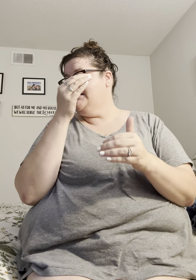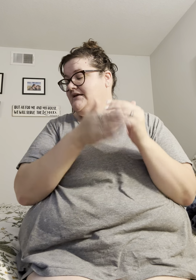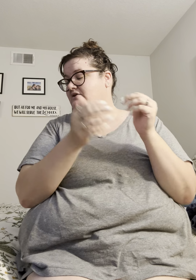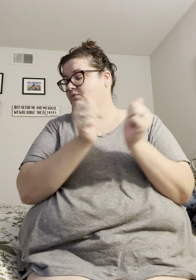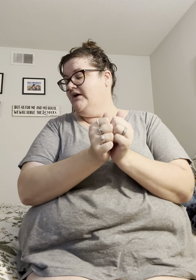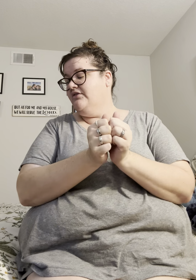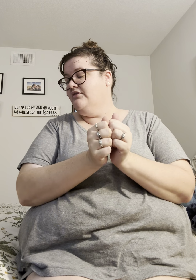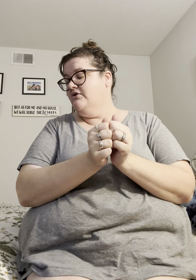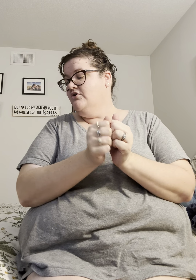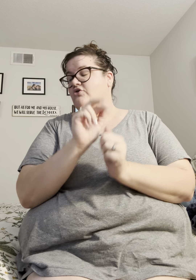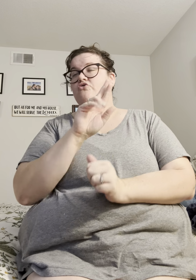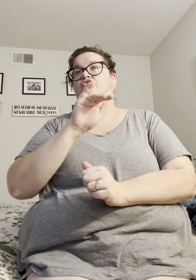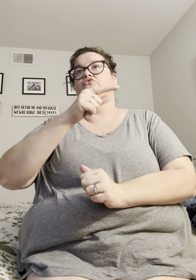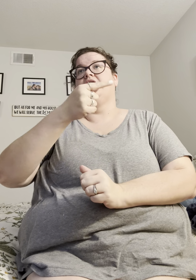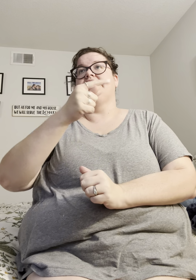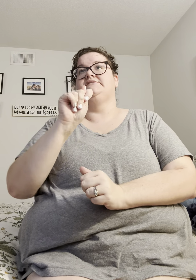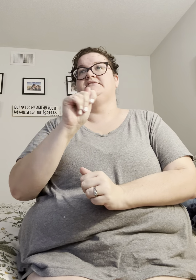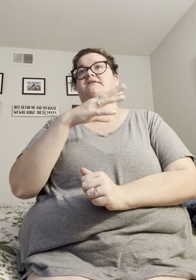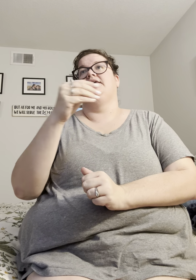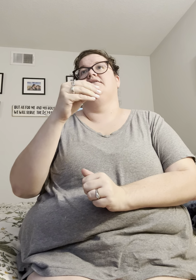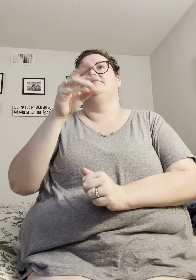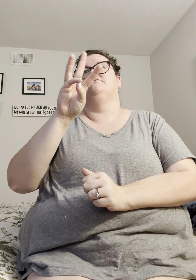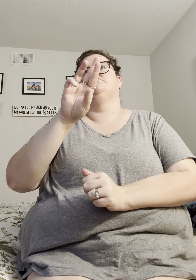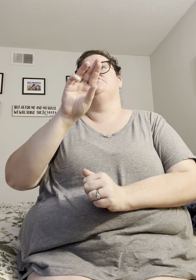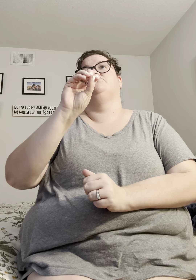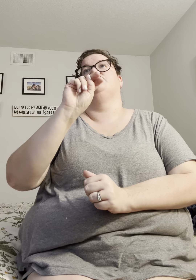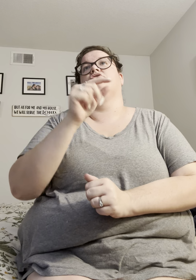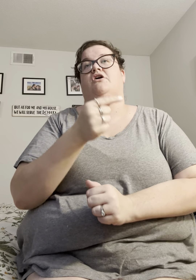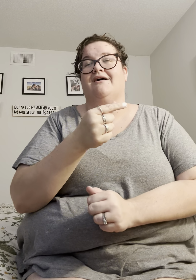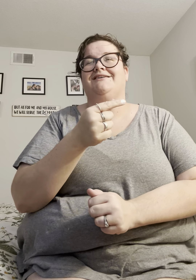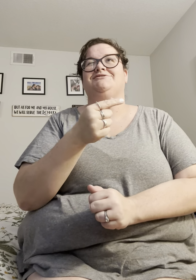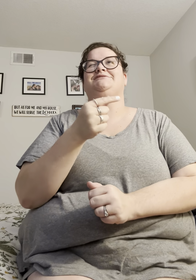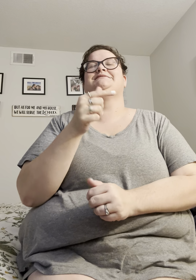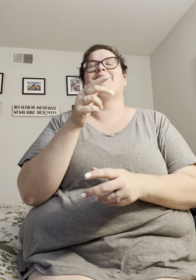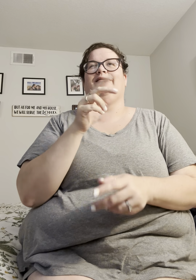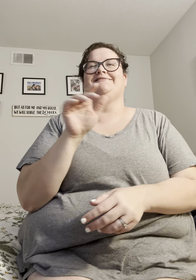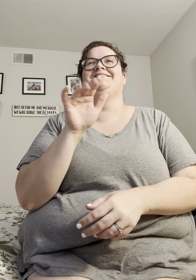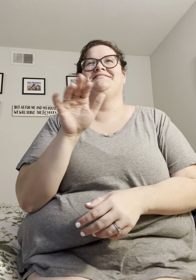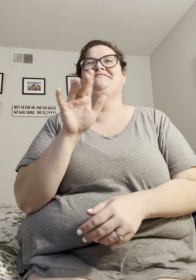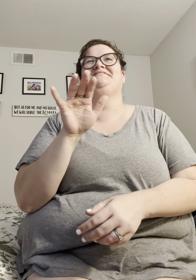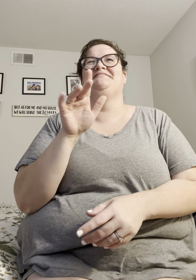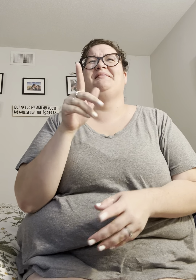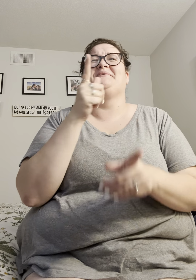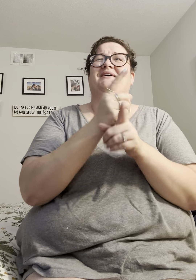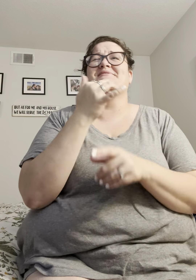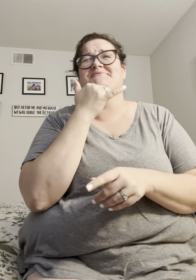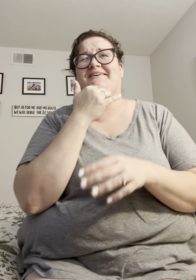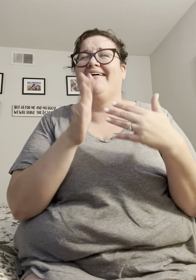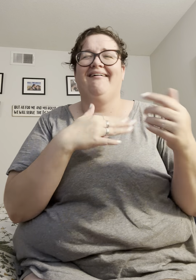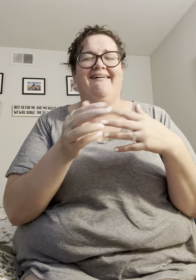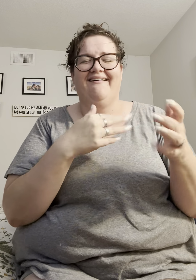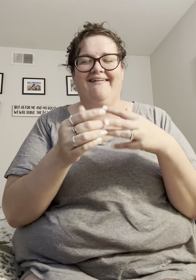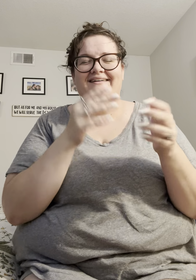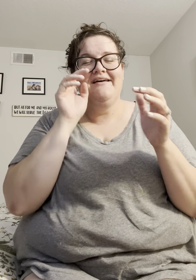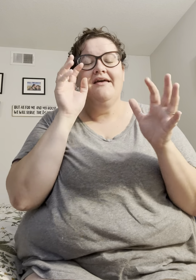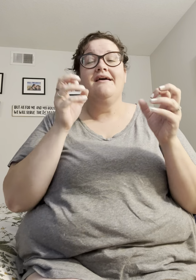end with right and wrong. I just spelled right, wrong. It's